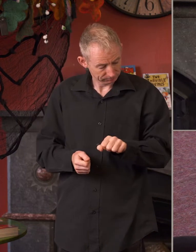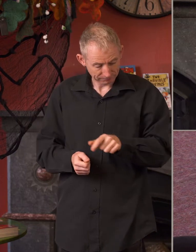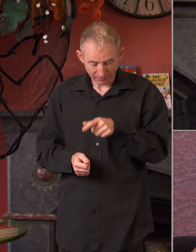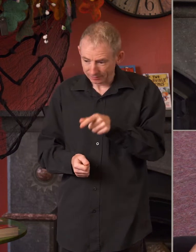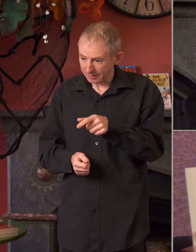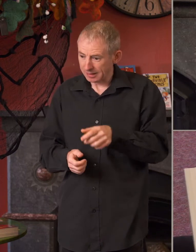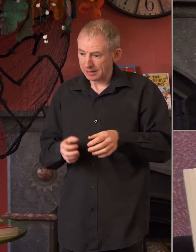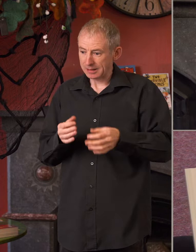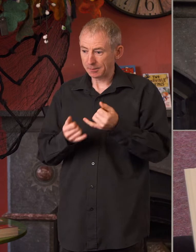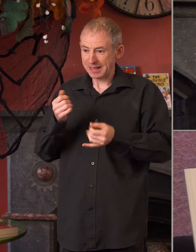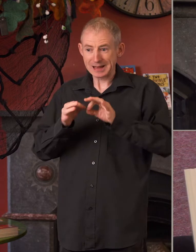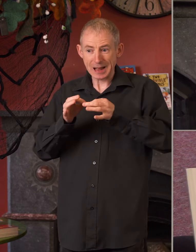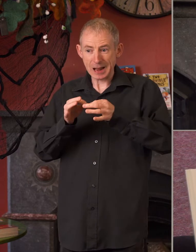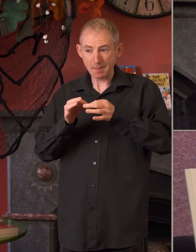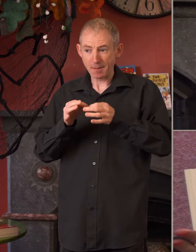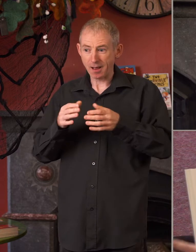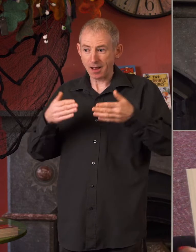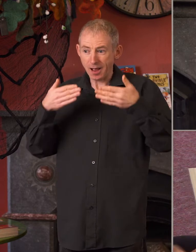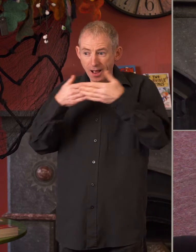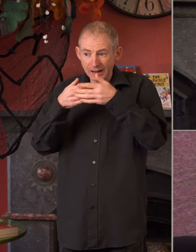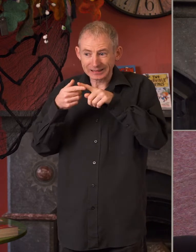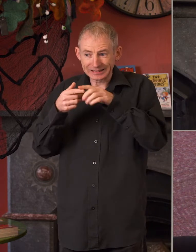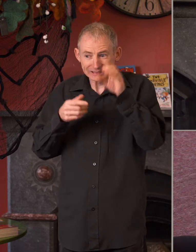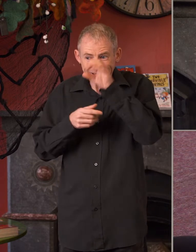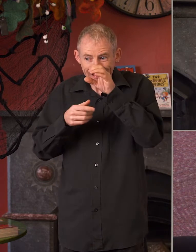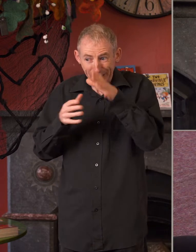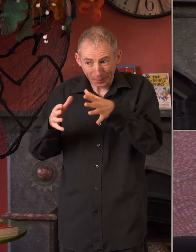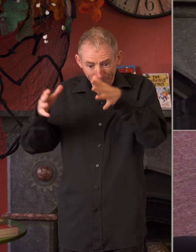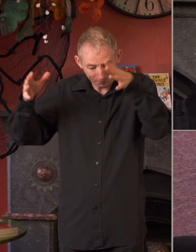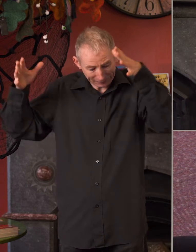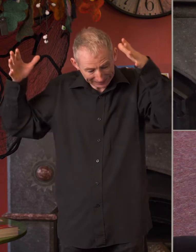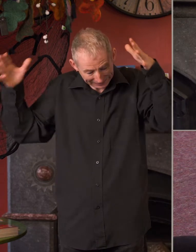And they have a giant game of hide and seek.